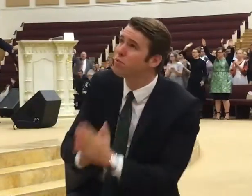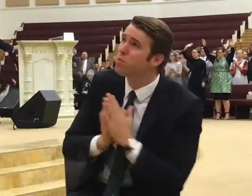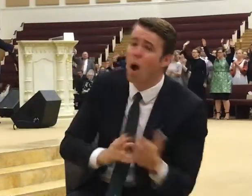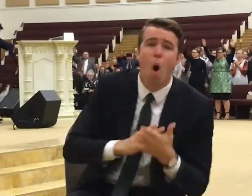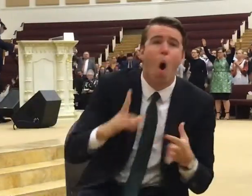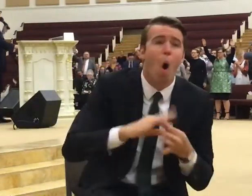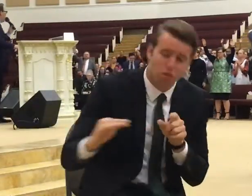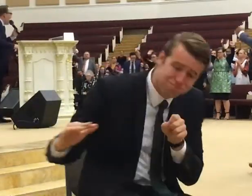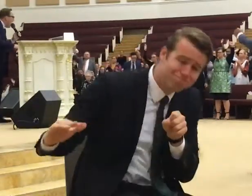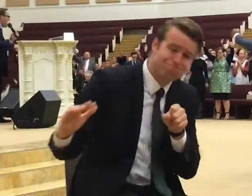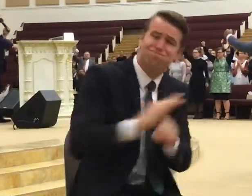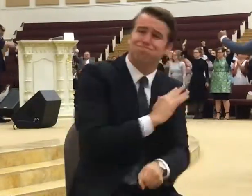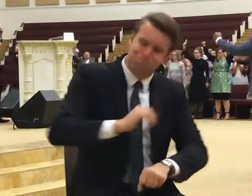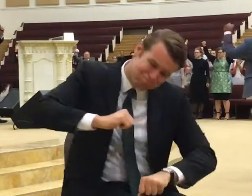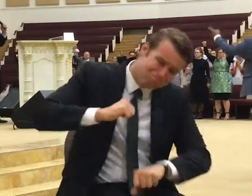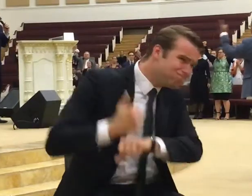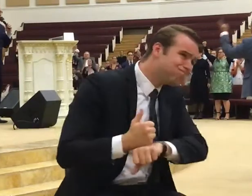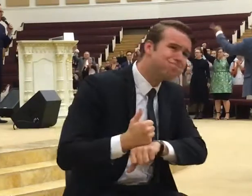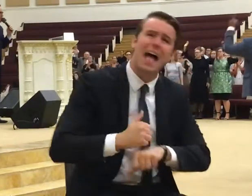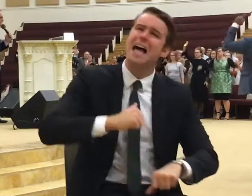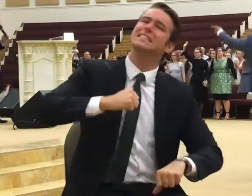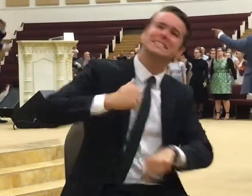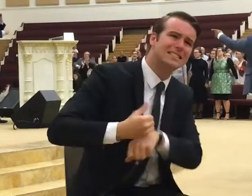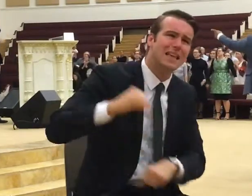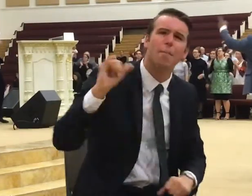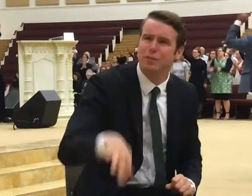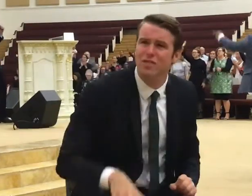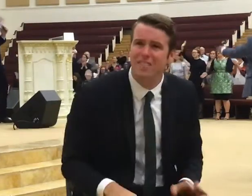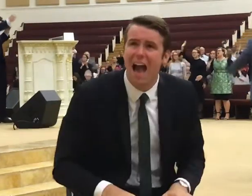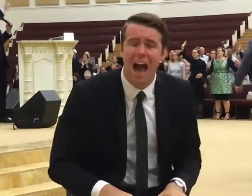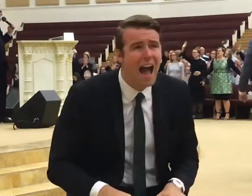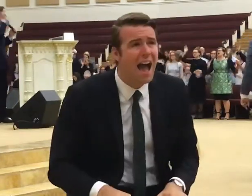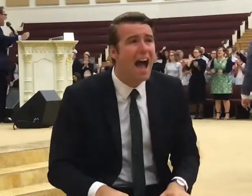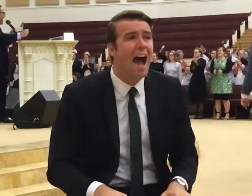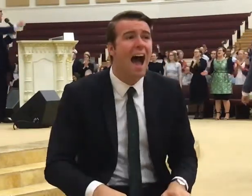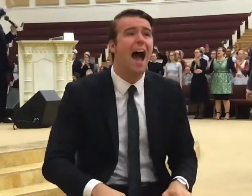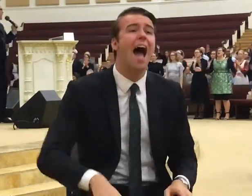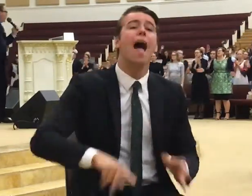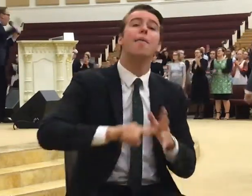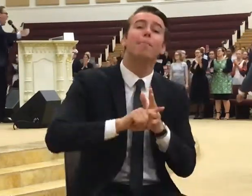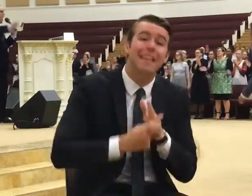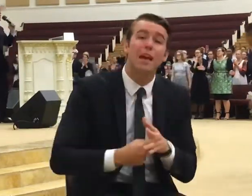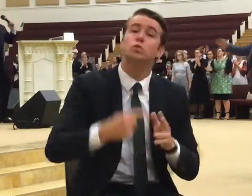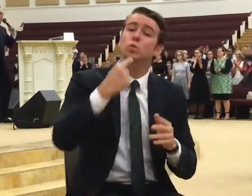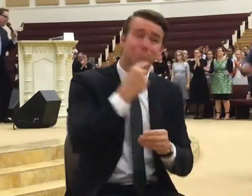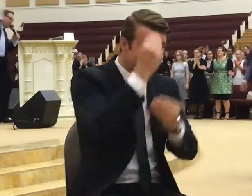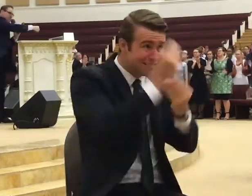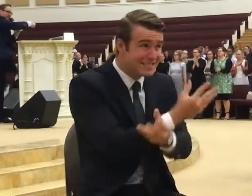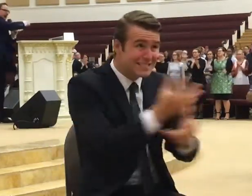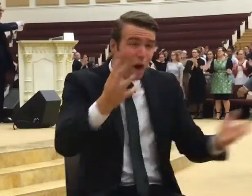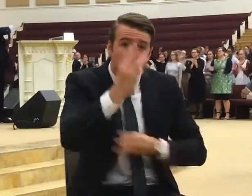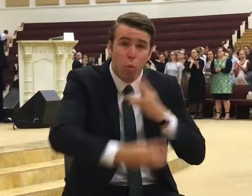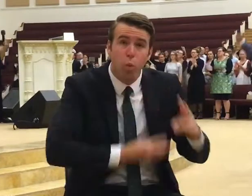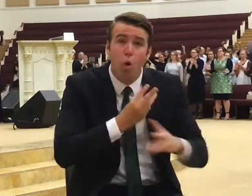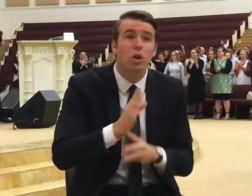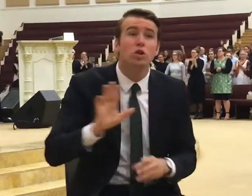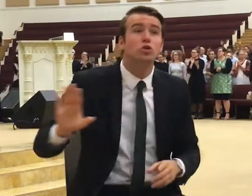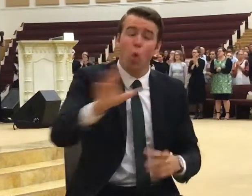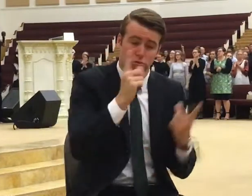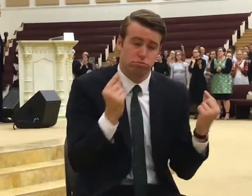And settle who you are. Establish who you are. And begin to tell the world what you've got.